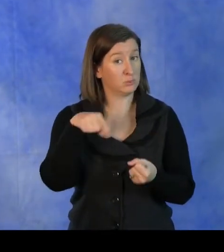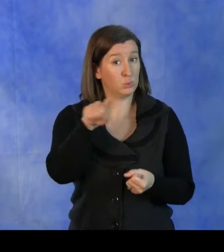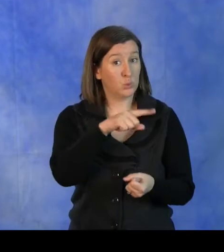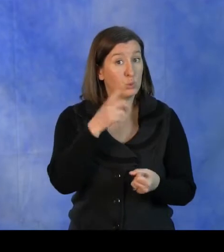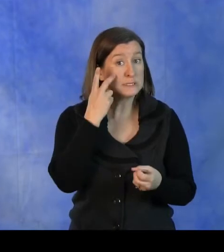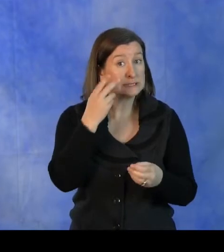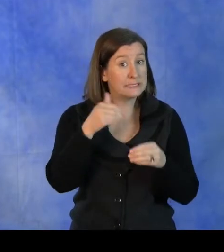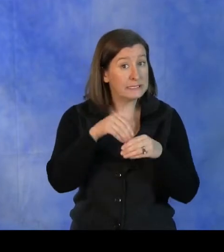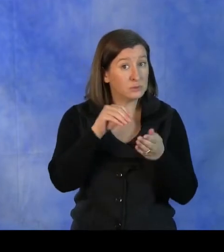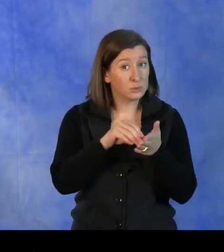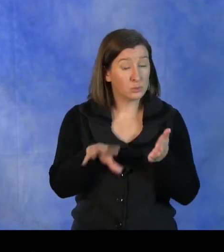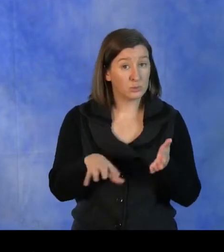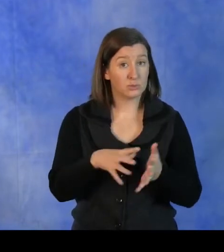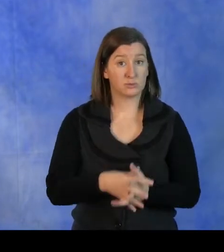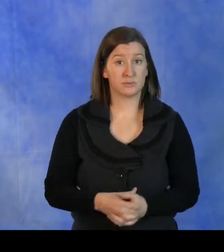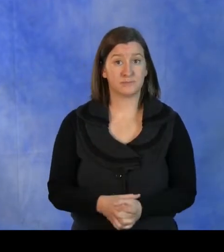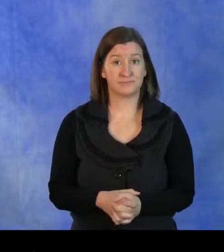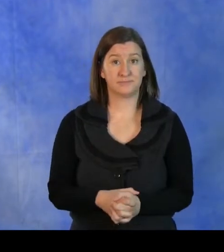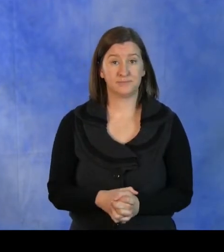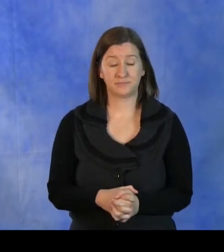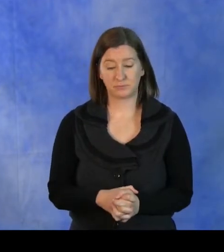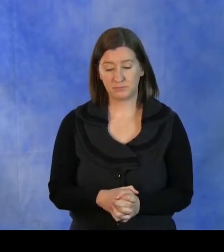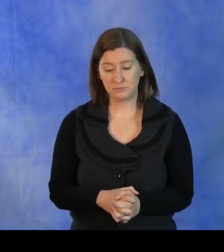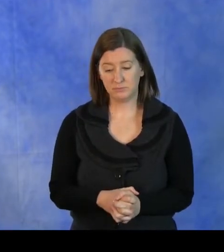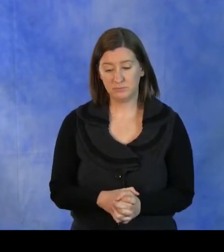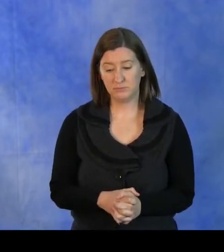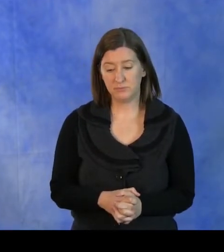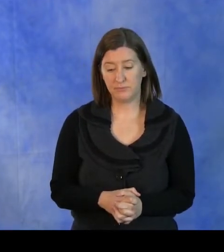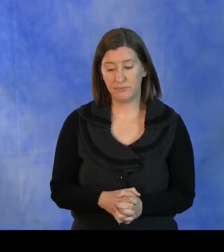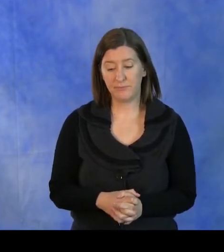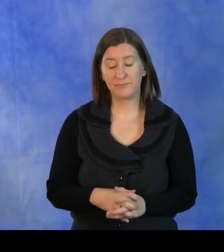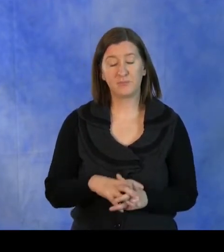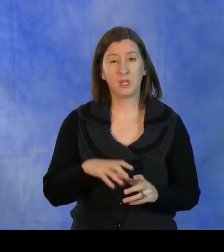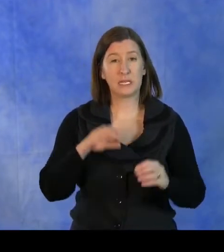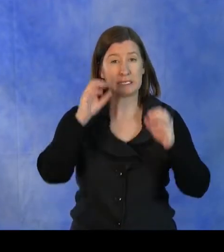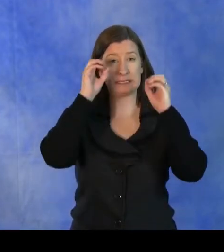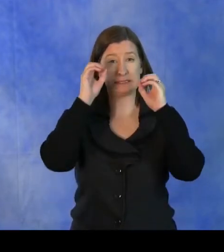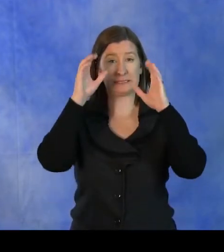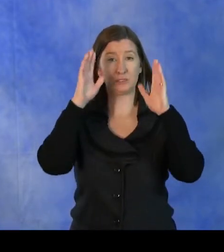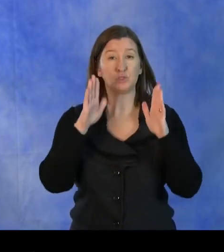problems or strengths do you see with your students?